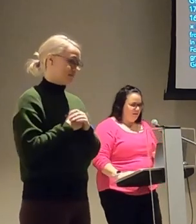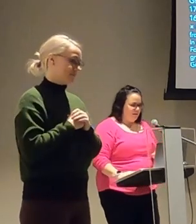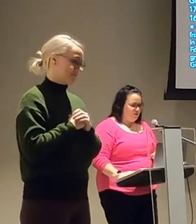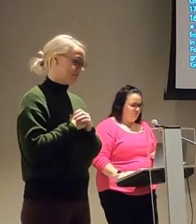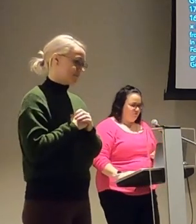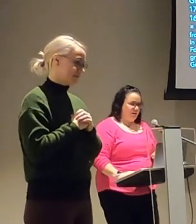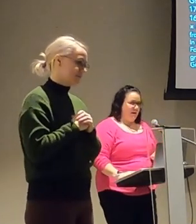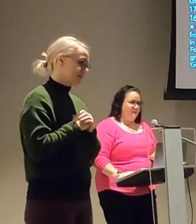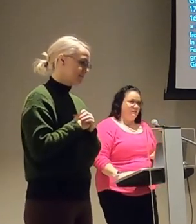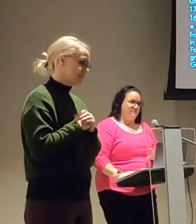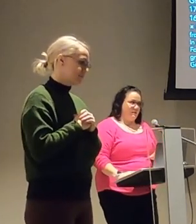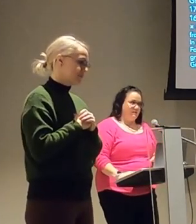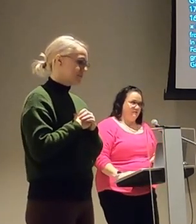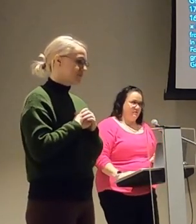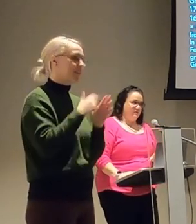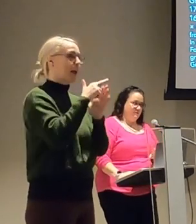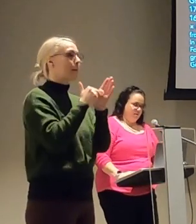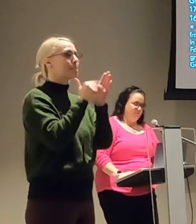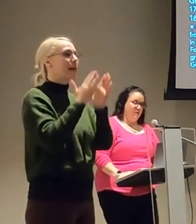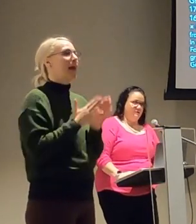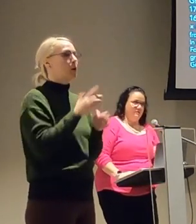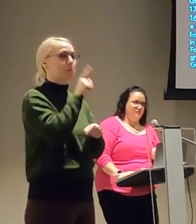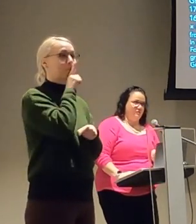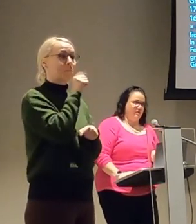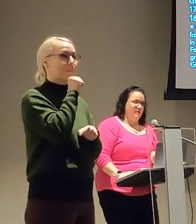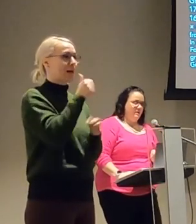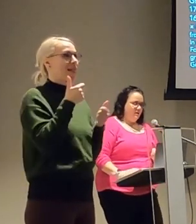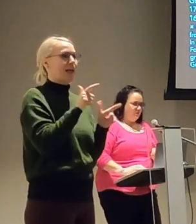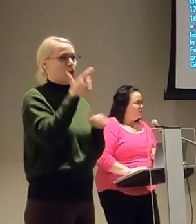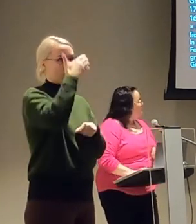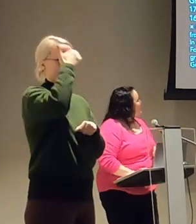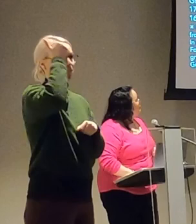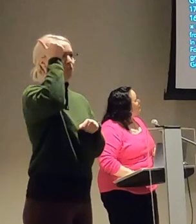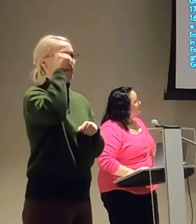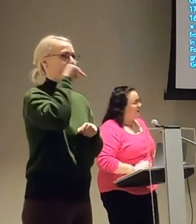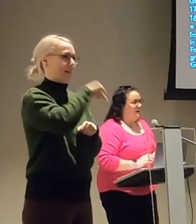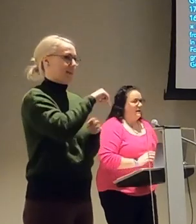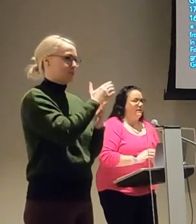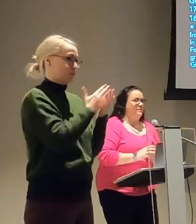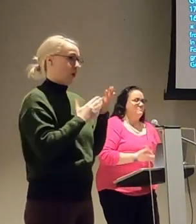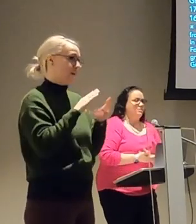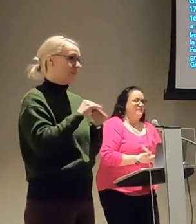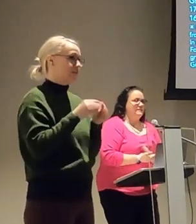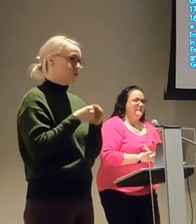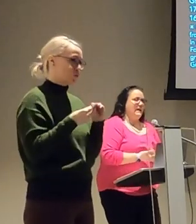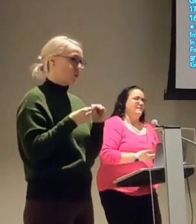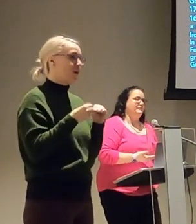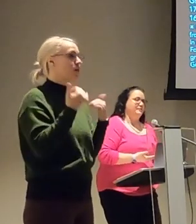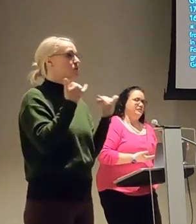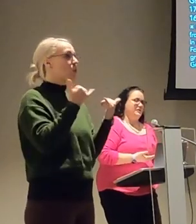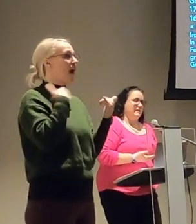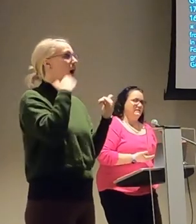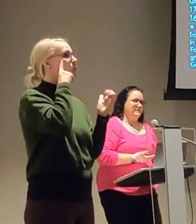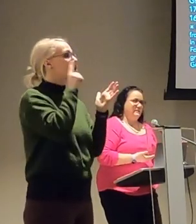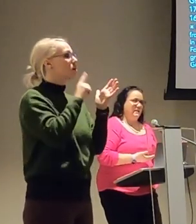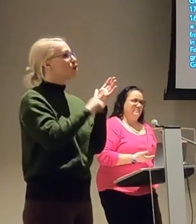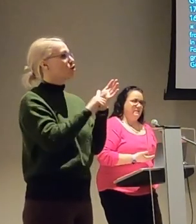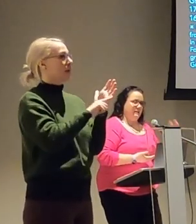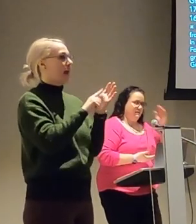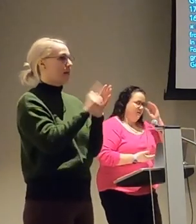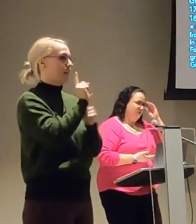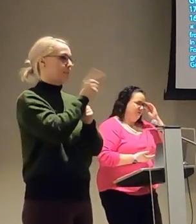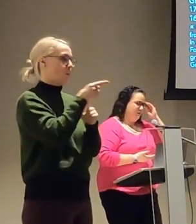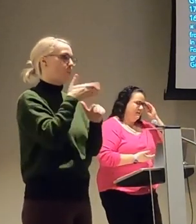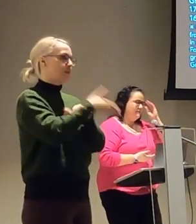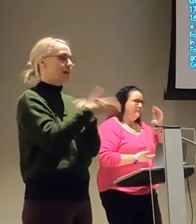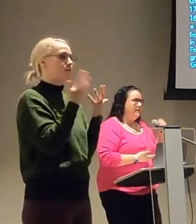He doesn't let you forget the rest of this part of the story. So we are looking at the moments after she has